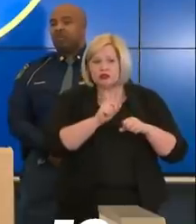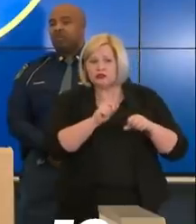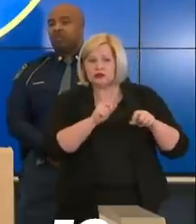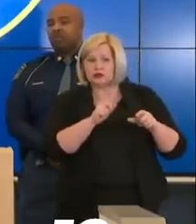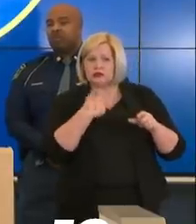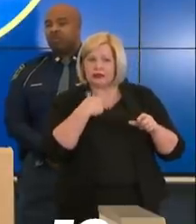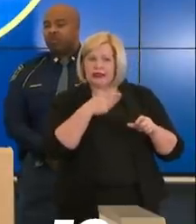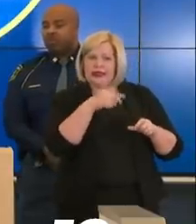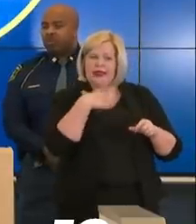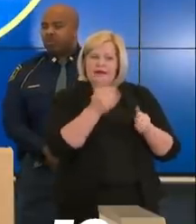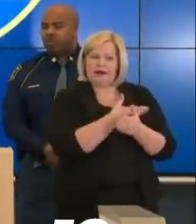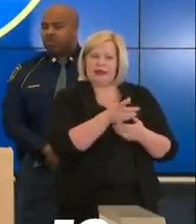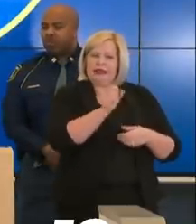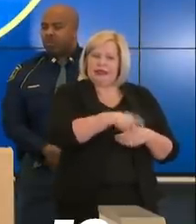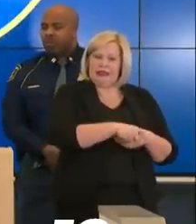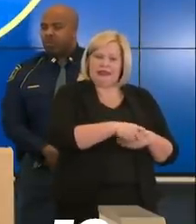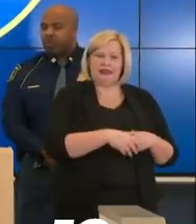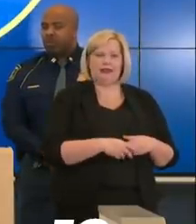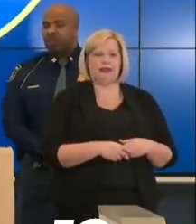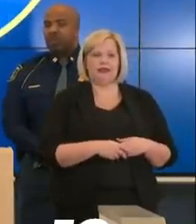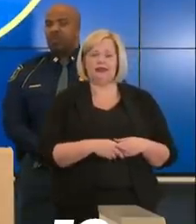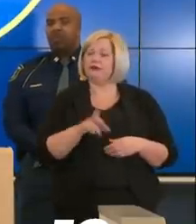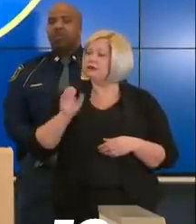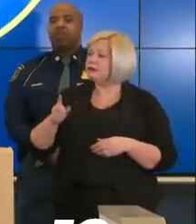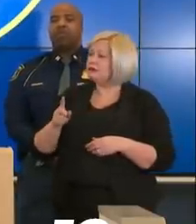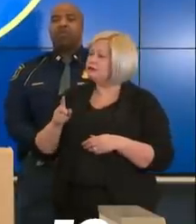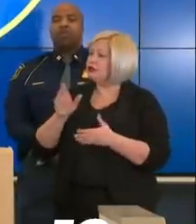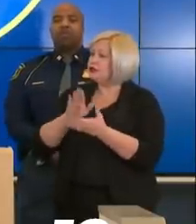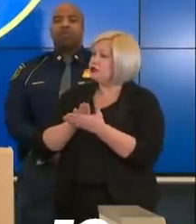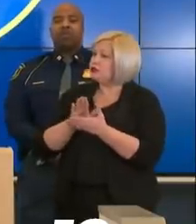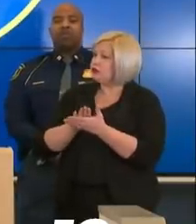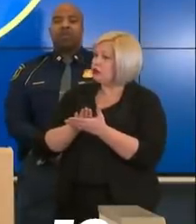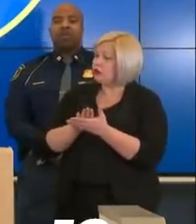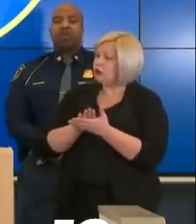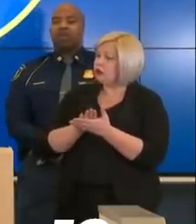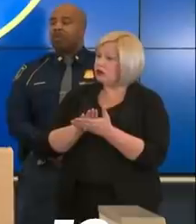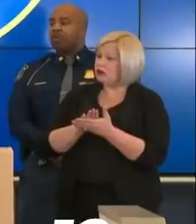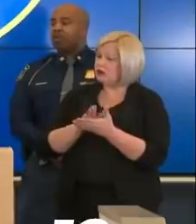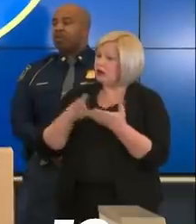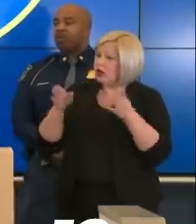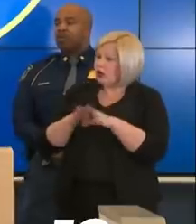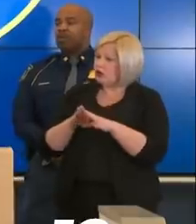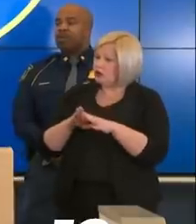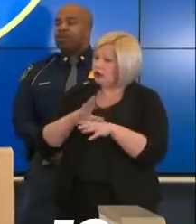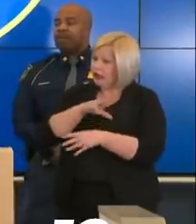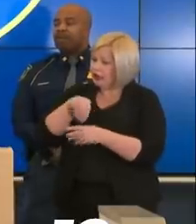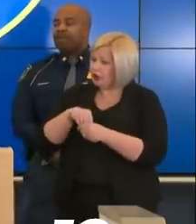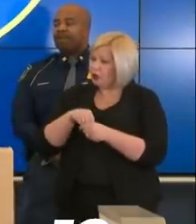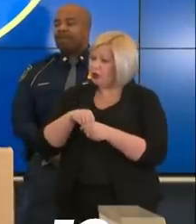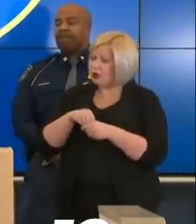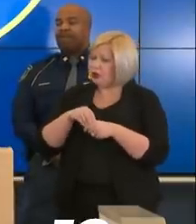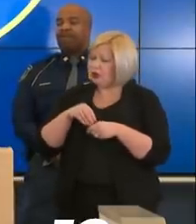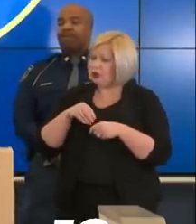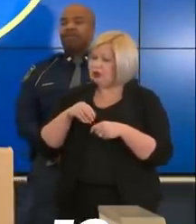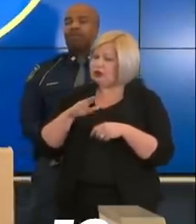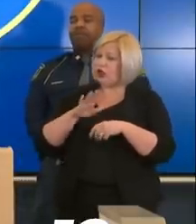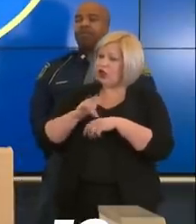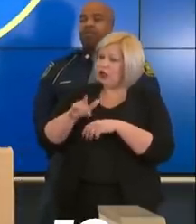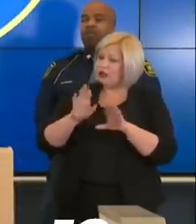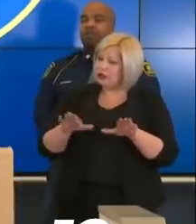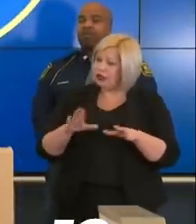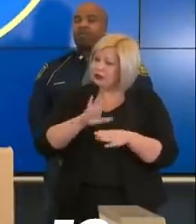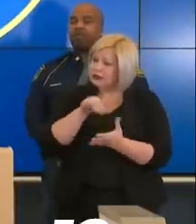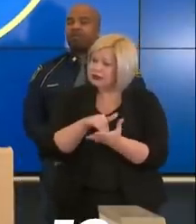need. Do the school closures also include like child care centers or early childhood development centers?